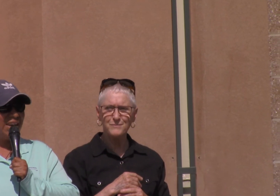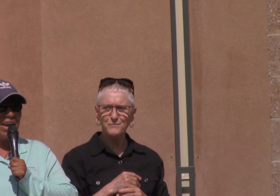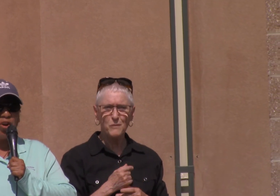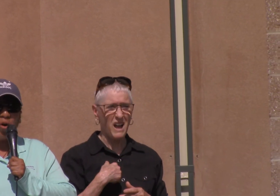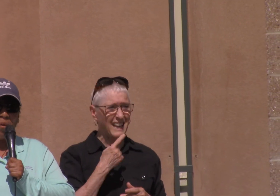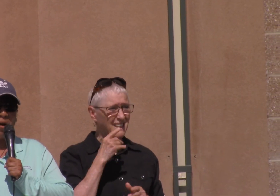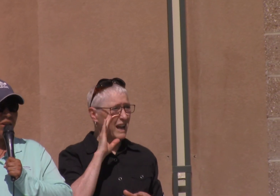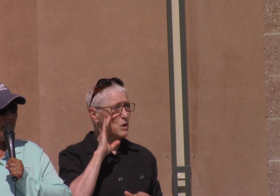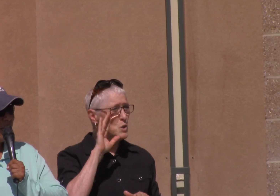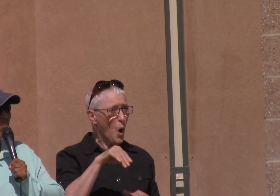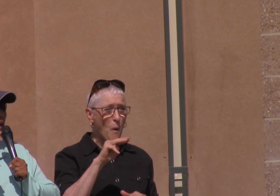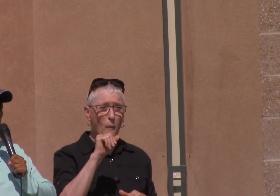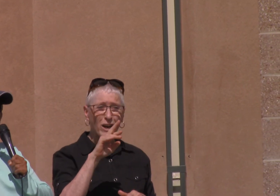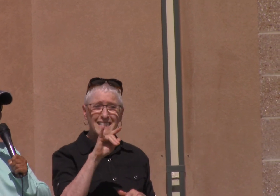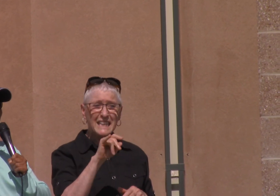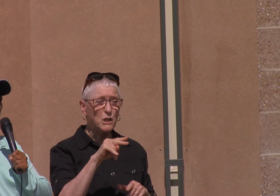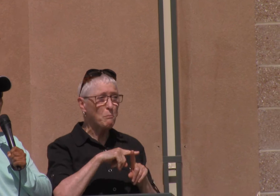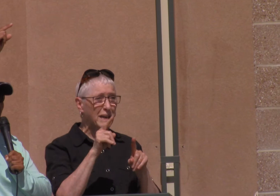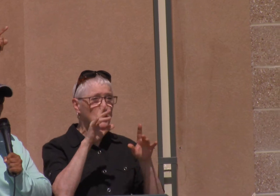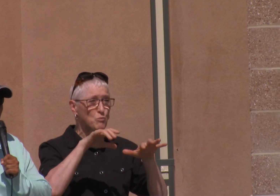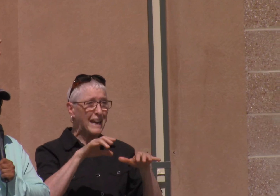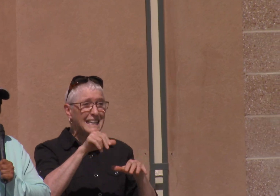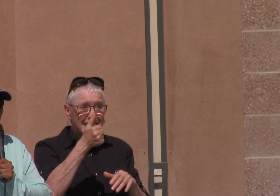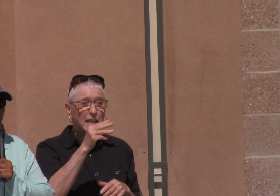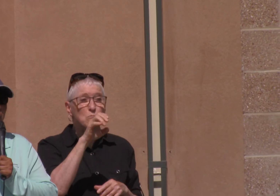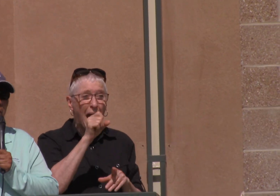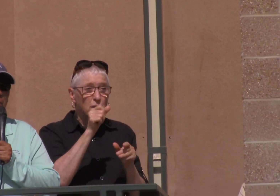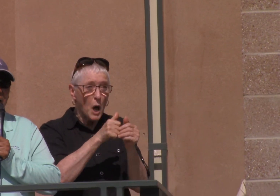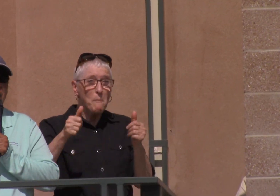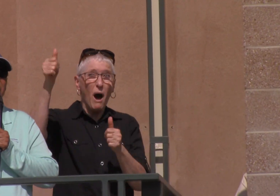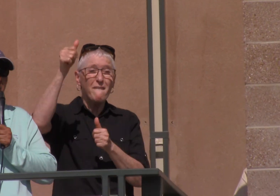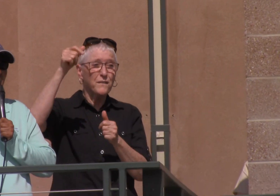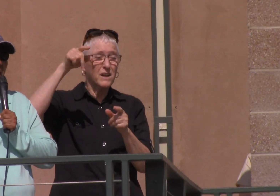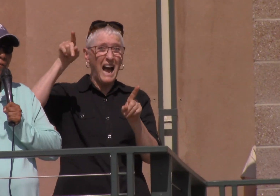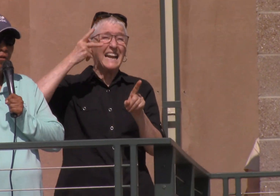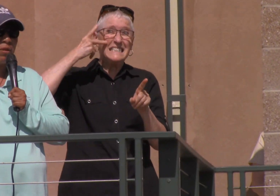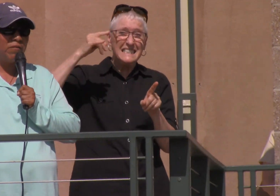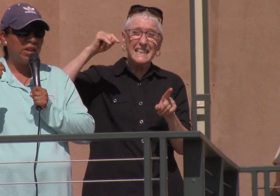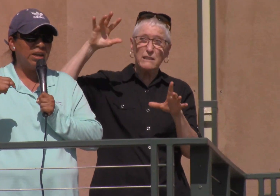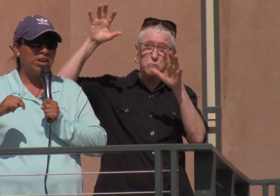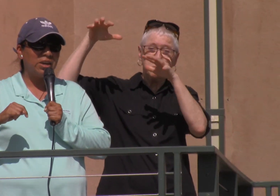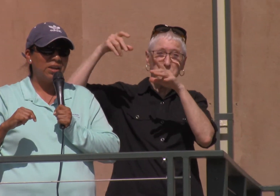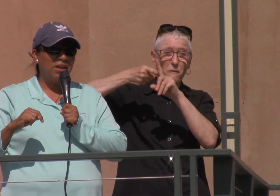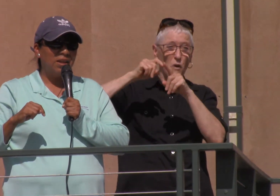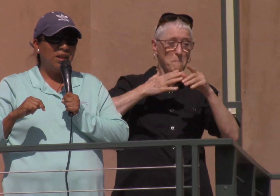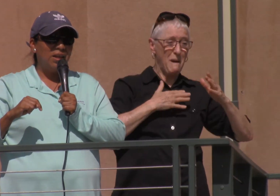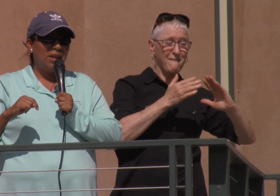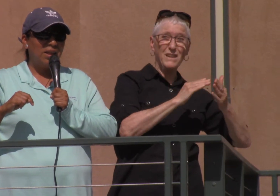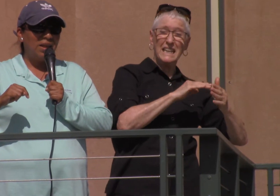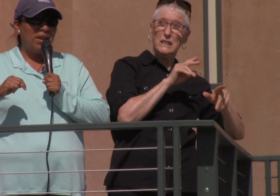I said, I know, Martin, but it's raining 10 miles above you. I can see it from the village.